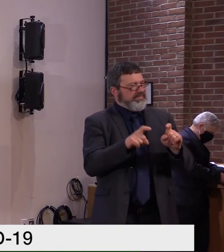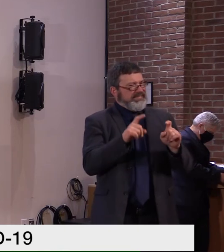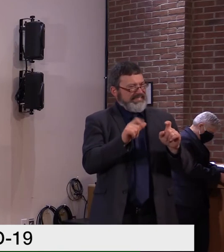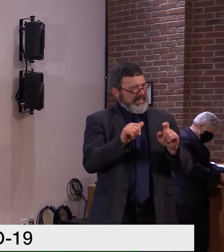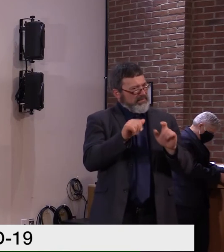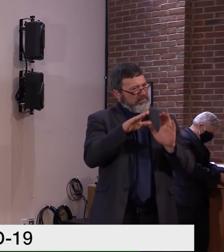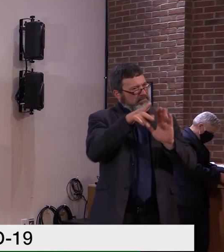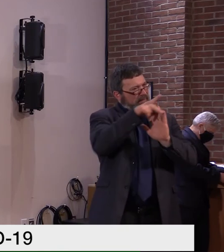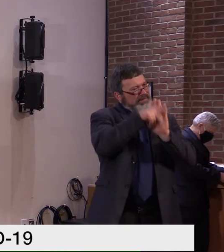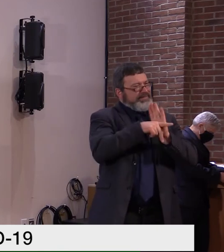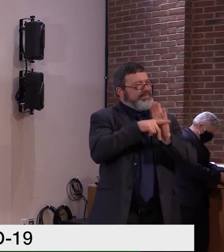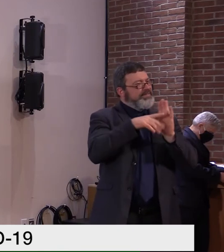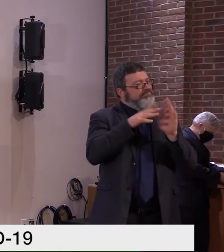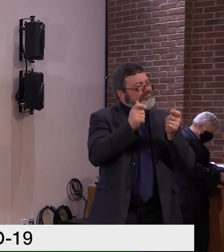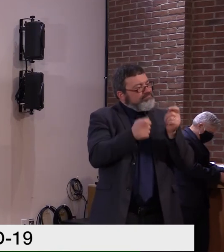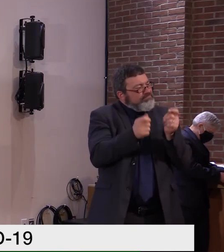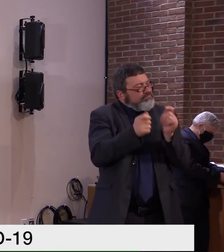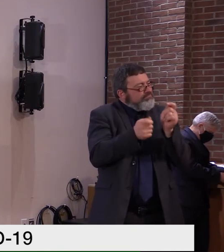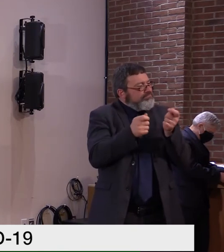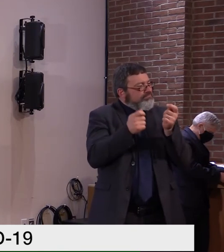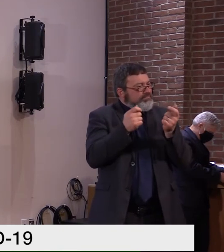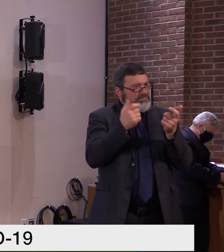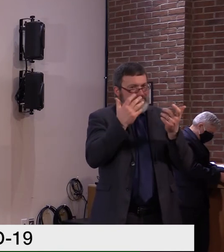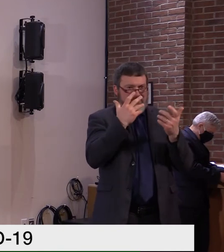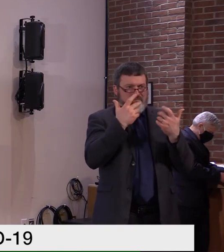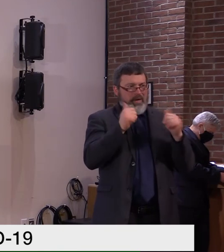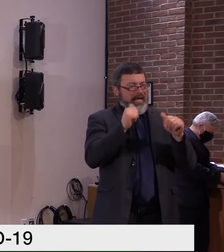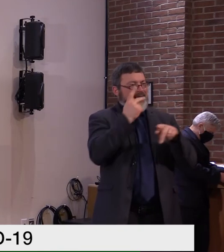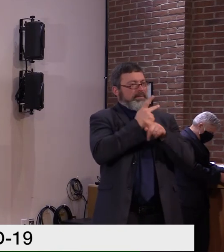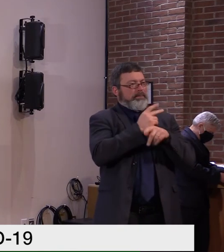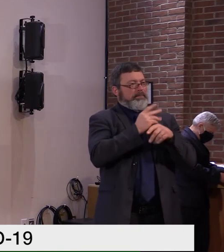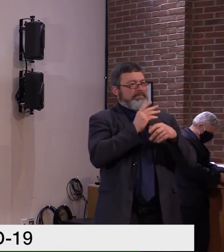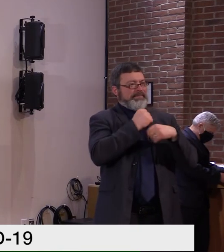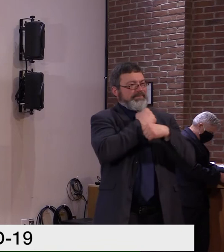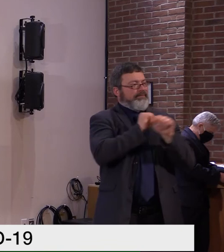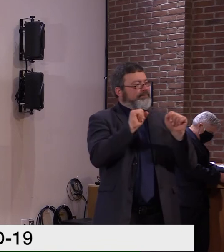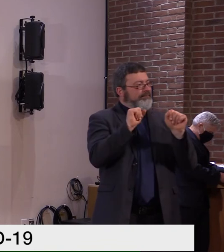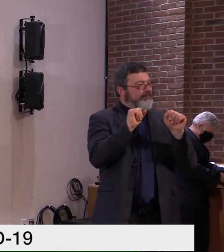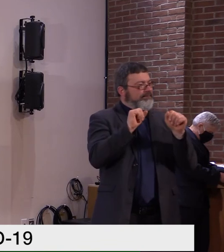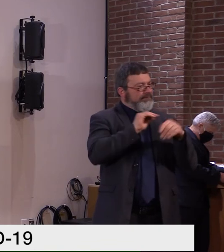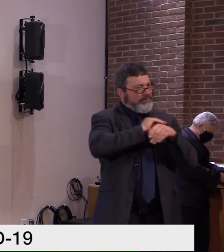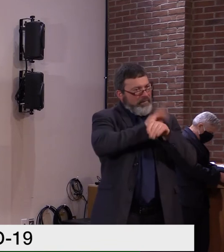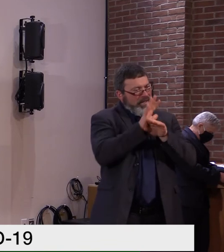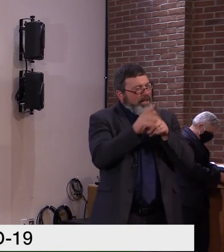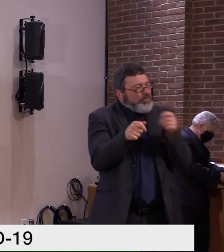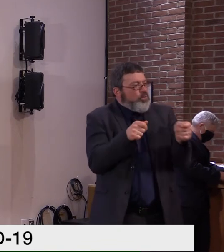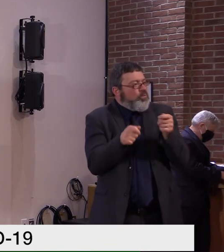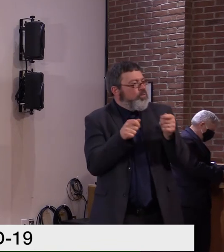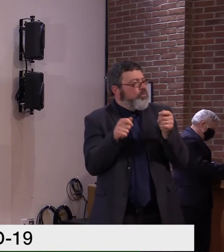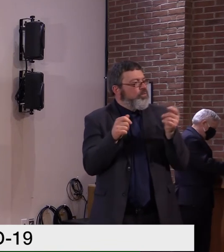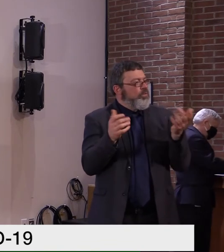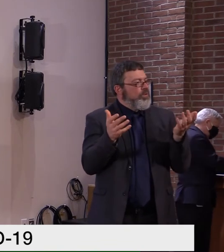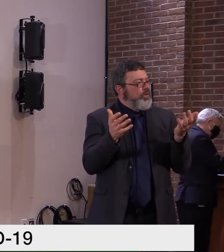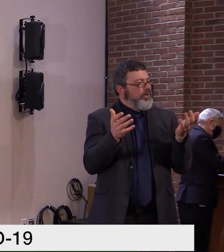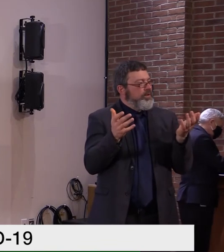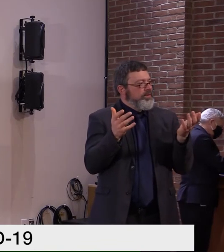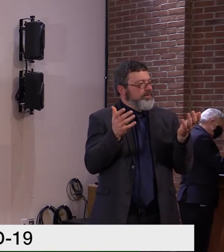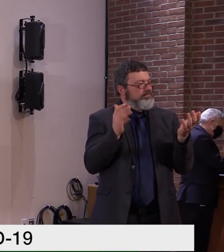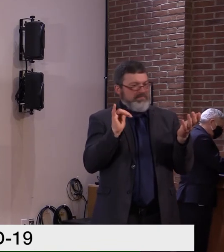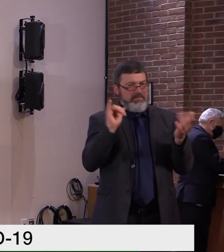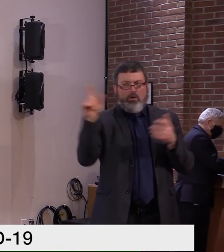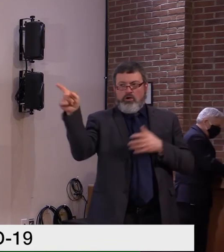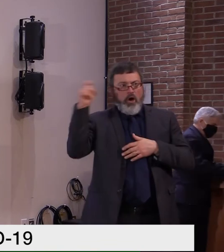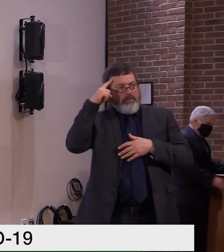where that trust plays out. So, you know, once again, the order requires everyone to do their best to